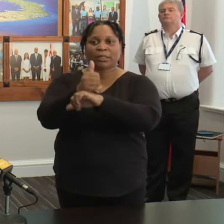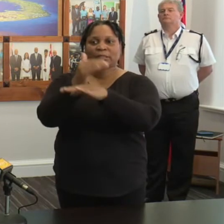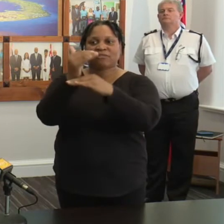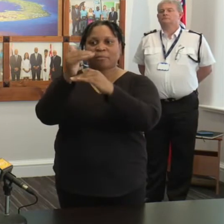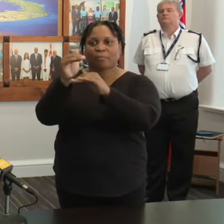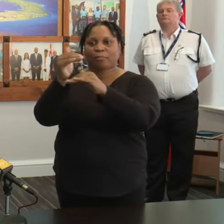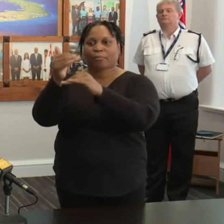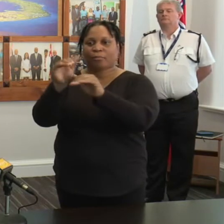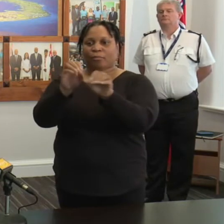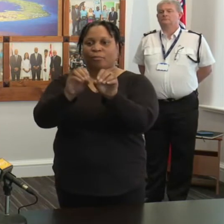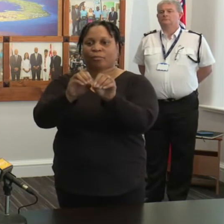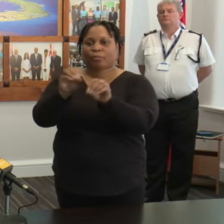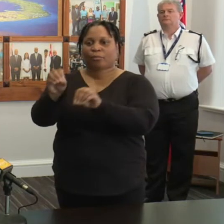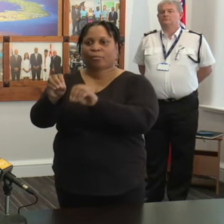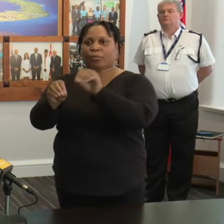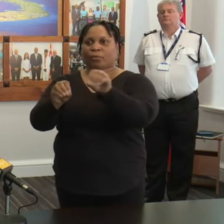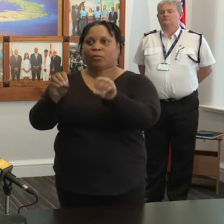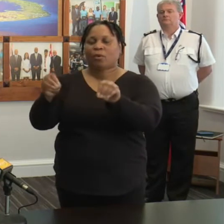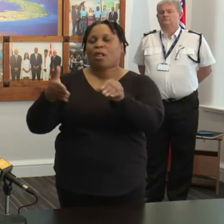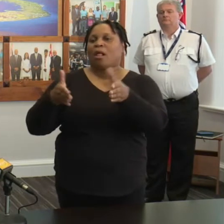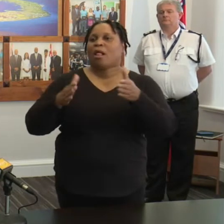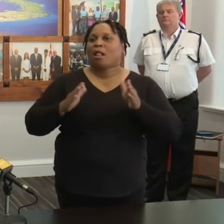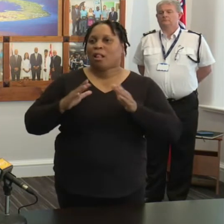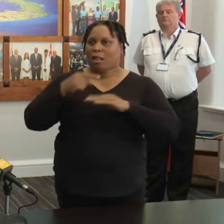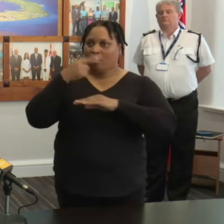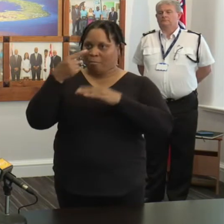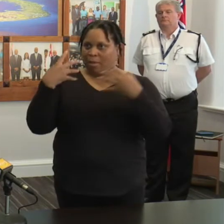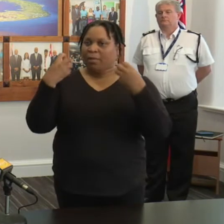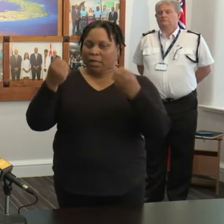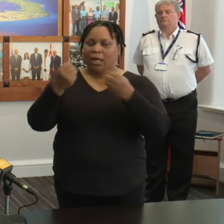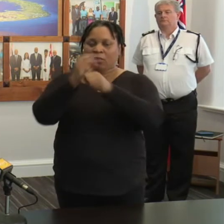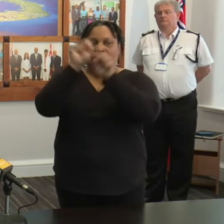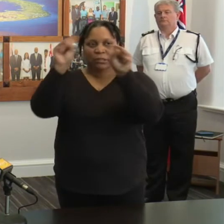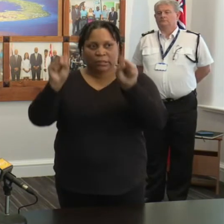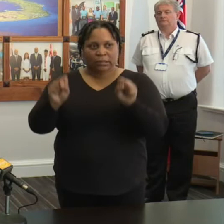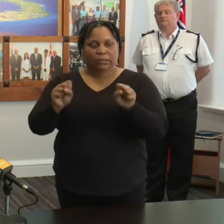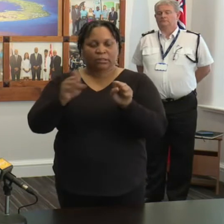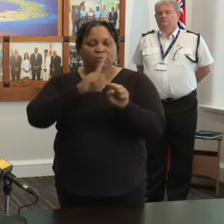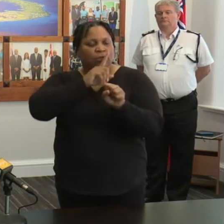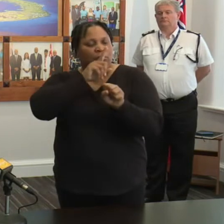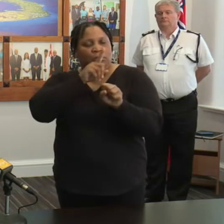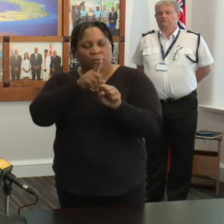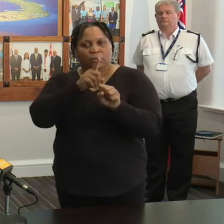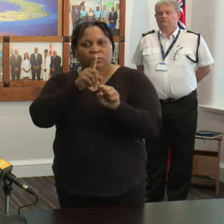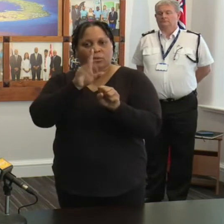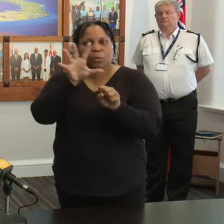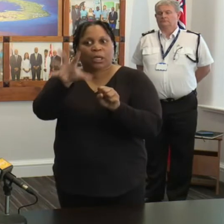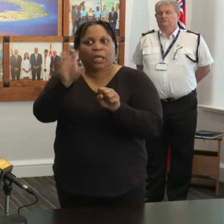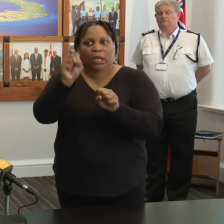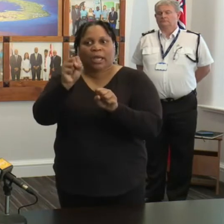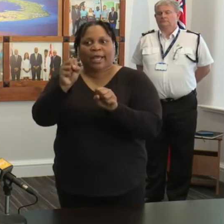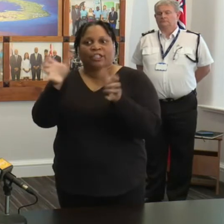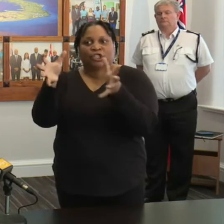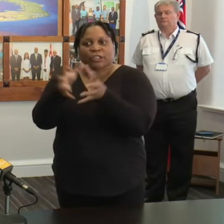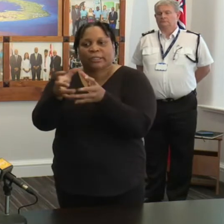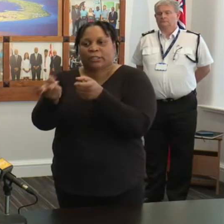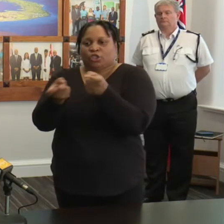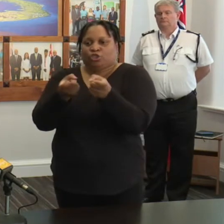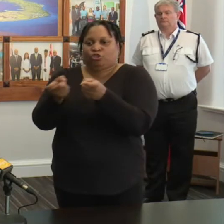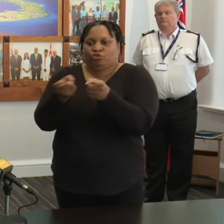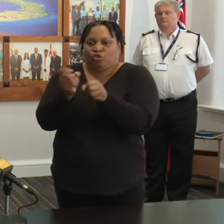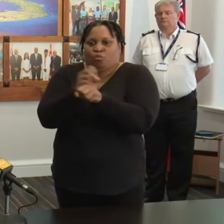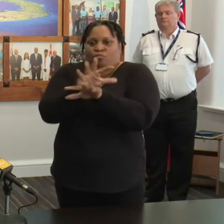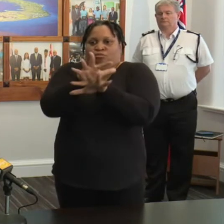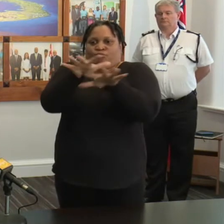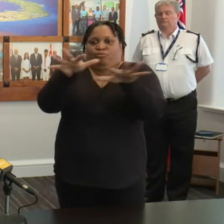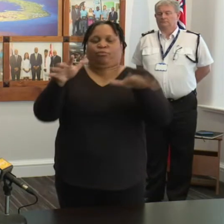minimal movement to allow our public health system to make sure that we can catch, contain, and control the future spread of